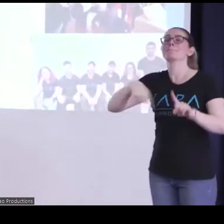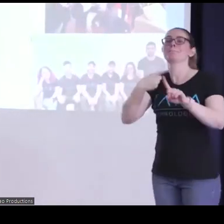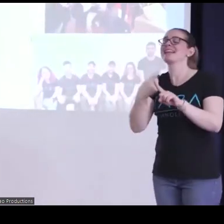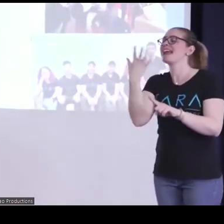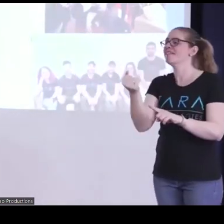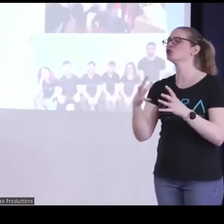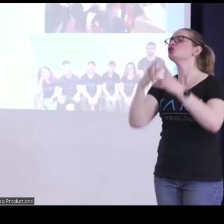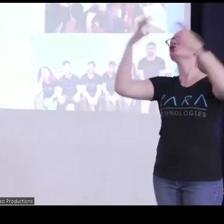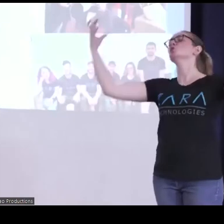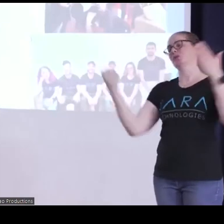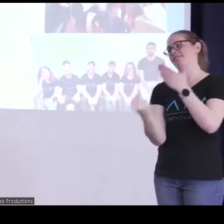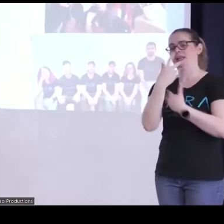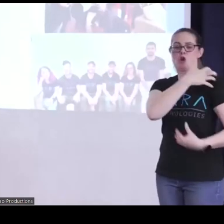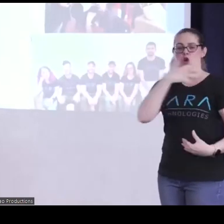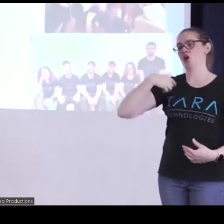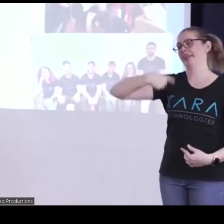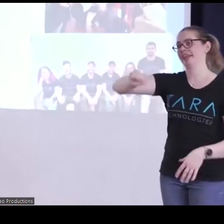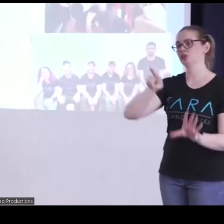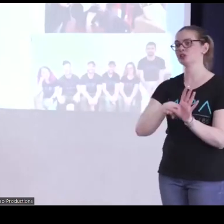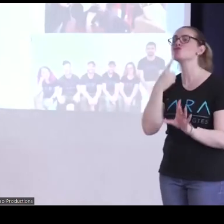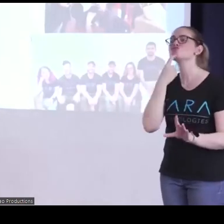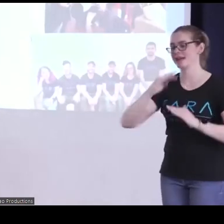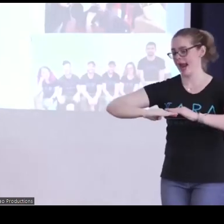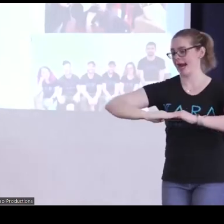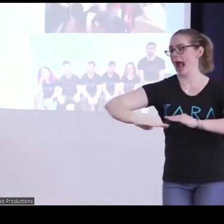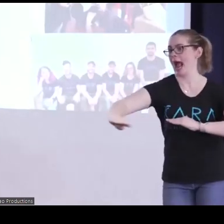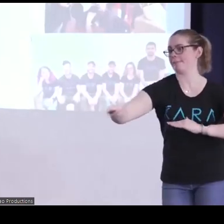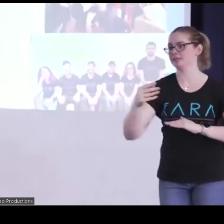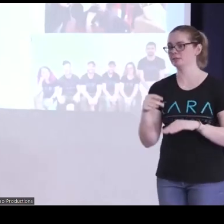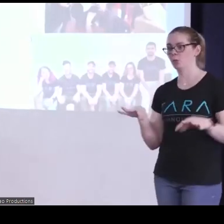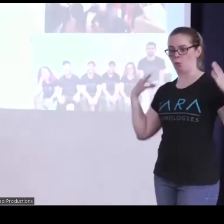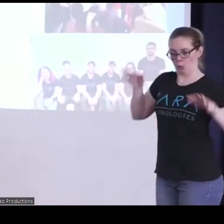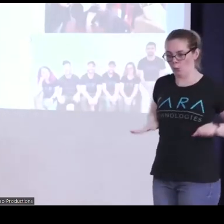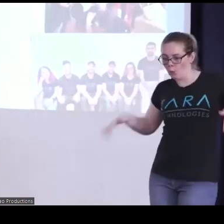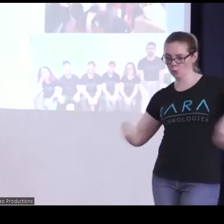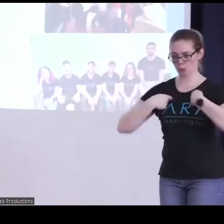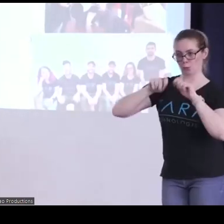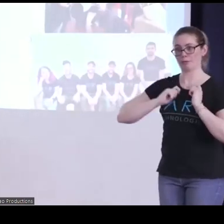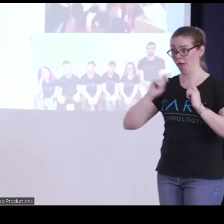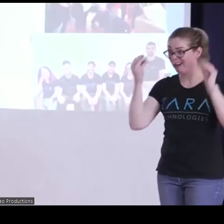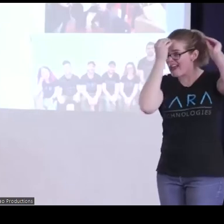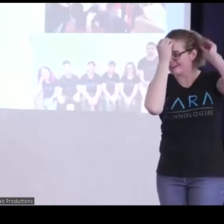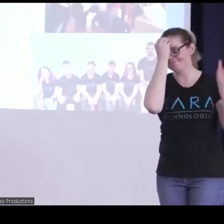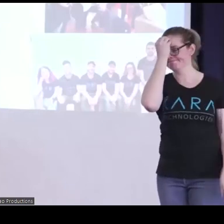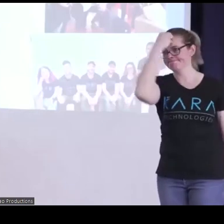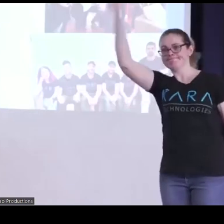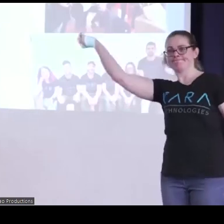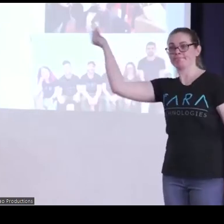from Halloween. And we also had a huge red carpet event this year where we had